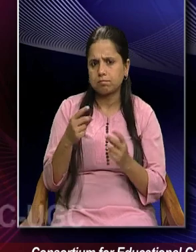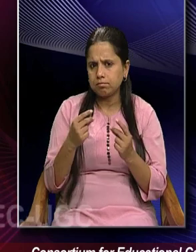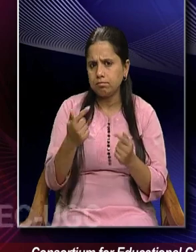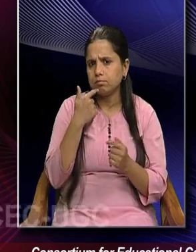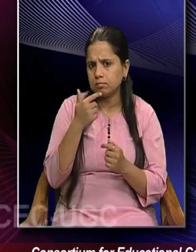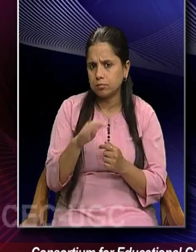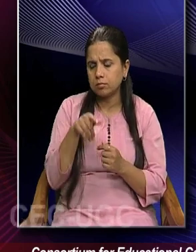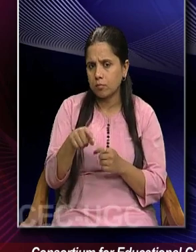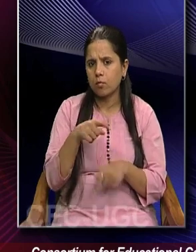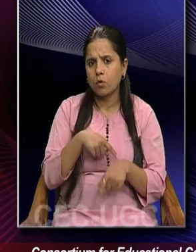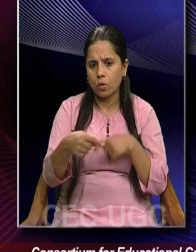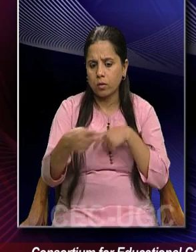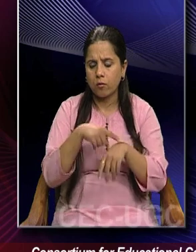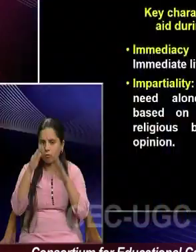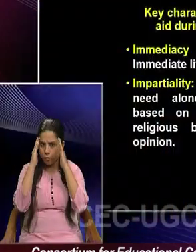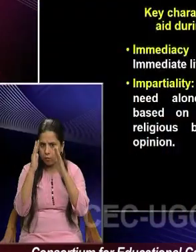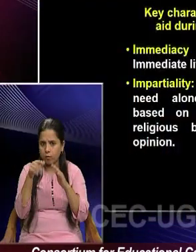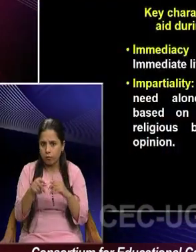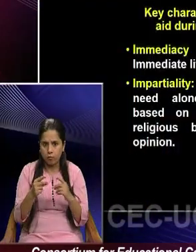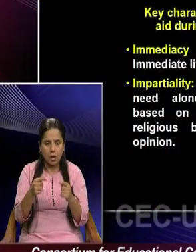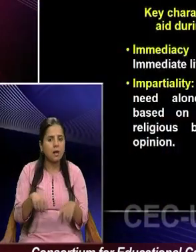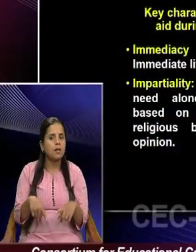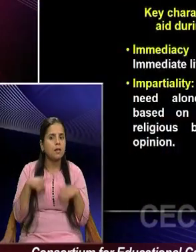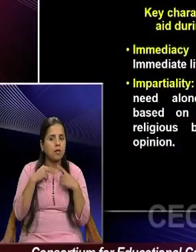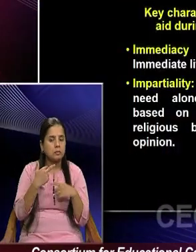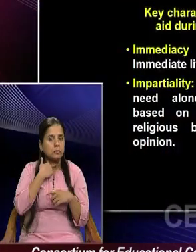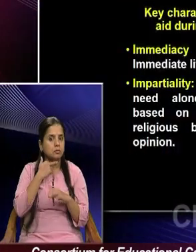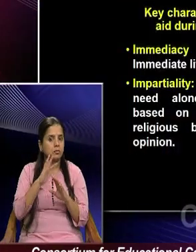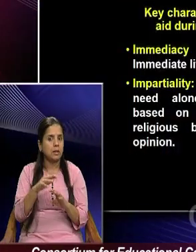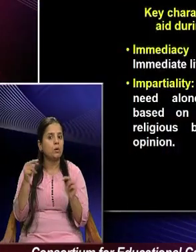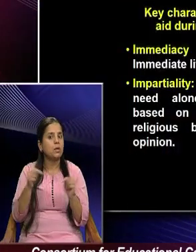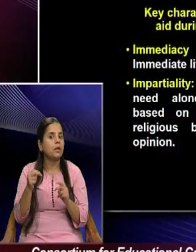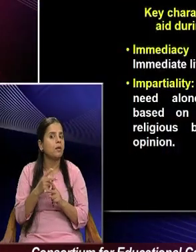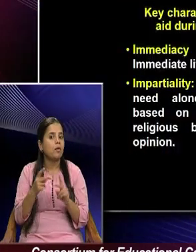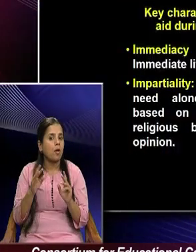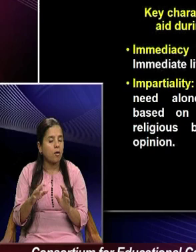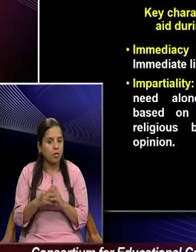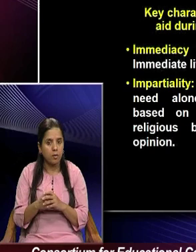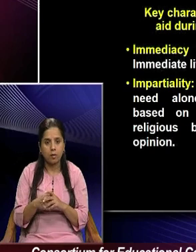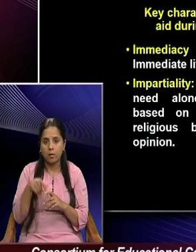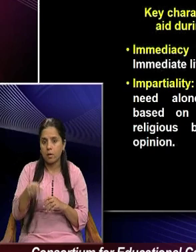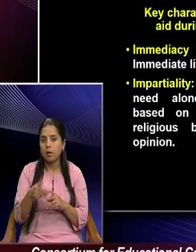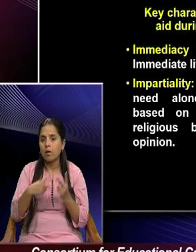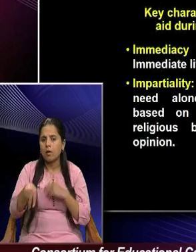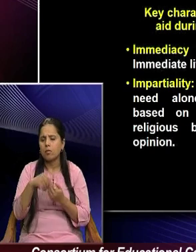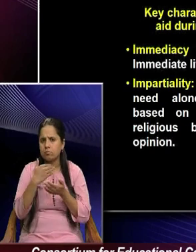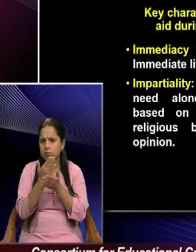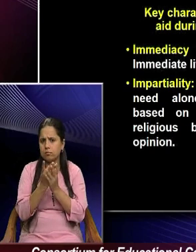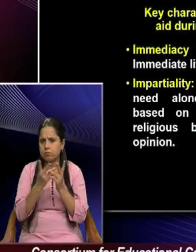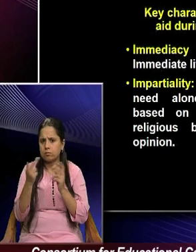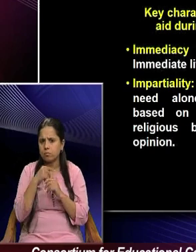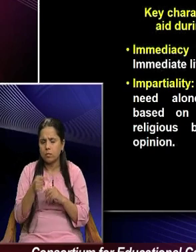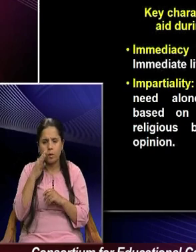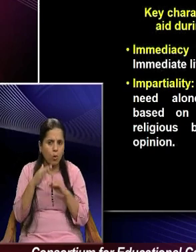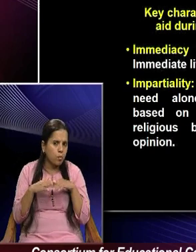Immediacy and short-term focus. Immediate life-threatening needs are required, and impartiality is the